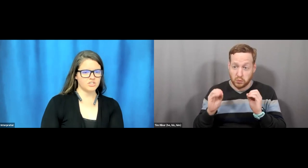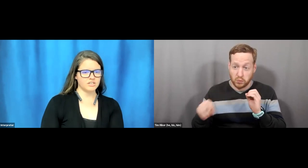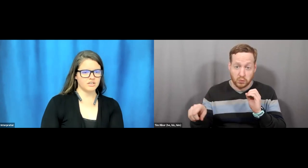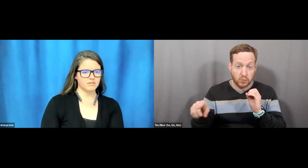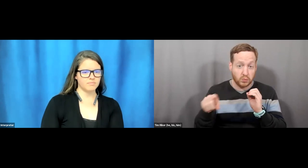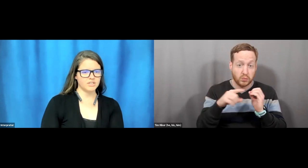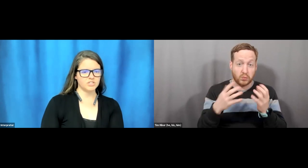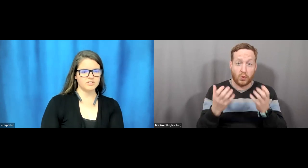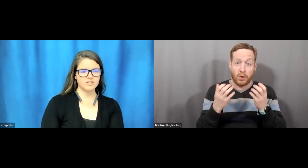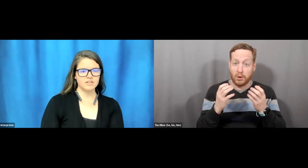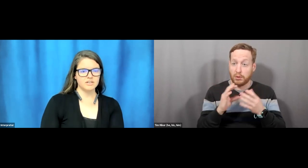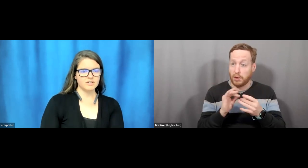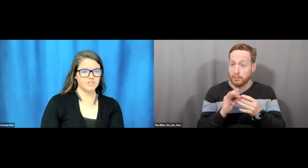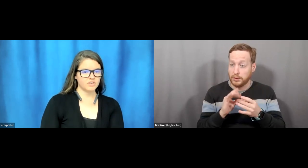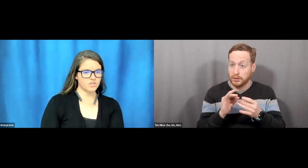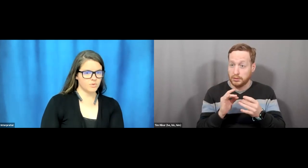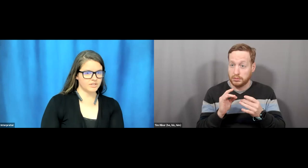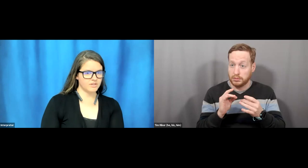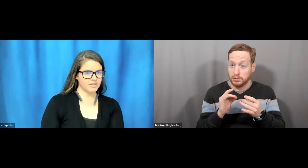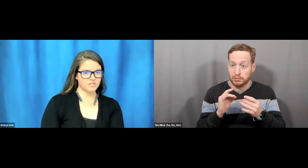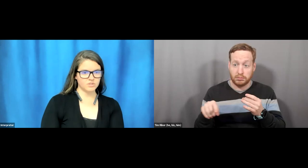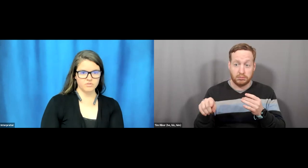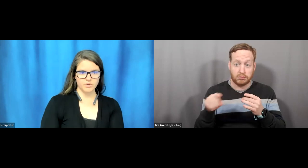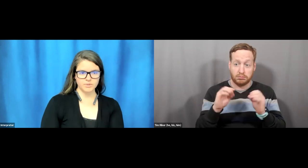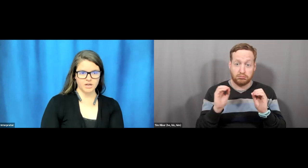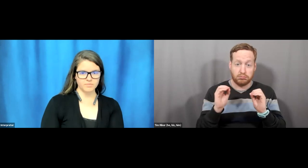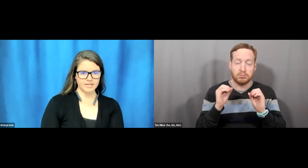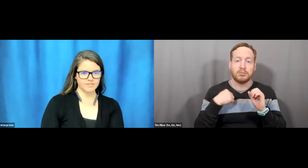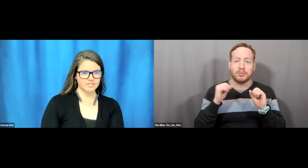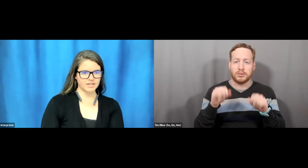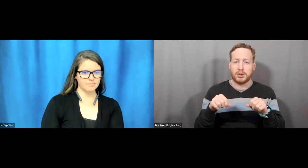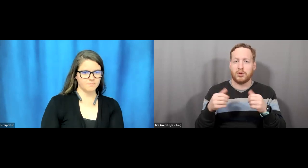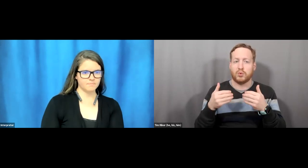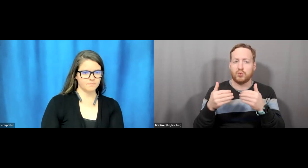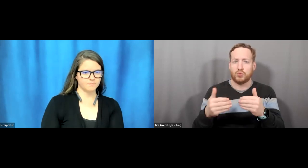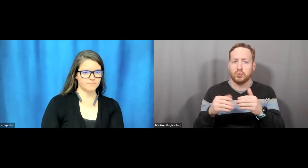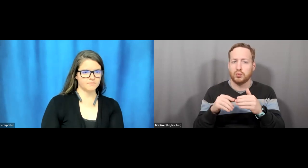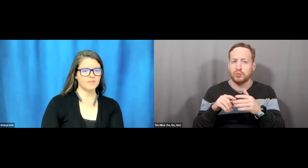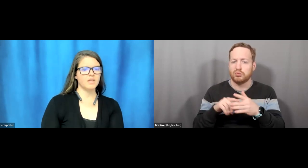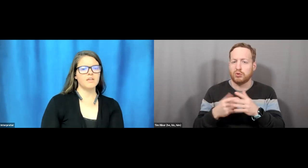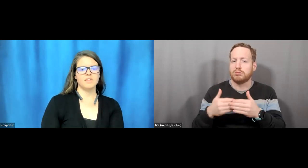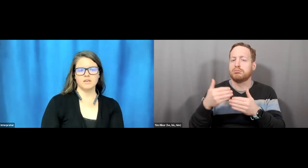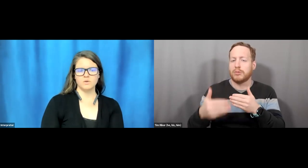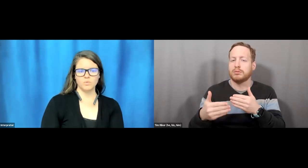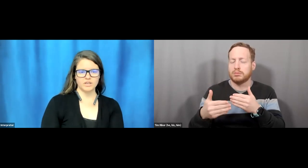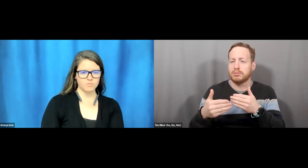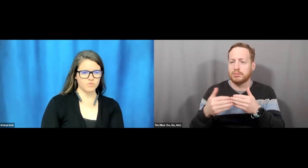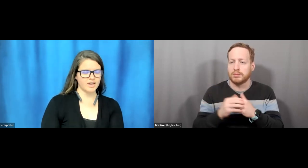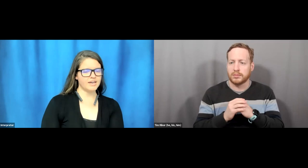agenda mentions. If there's no one that's looking for public comment at this time, then we can move ahead